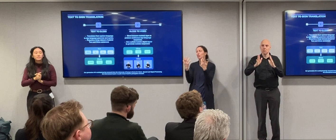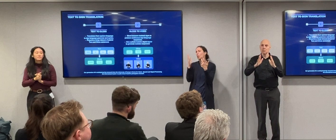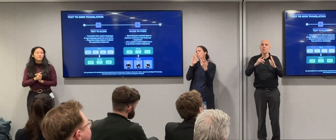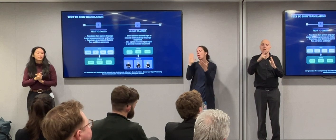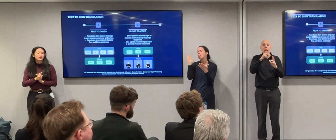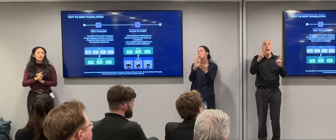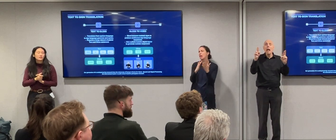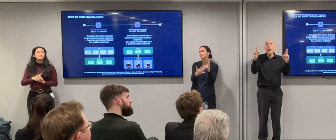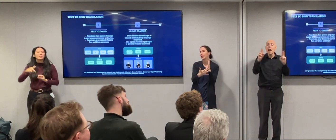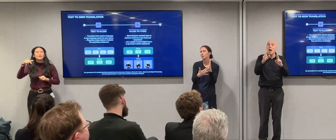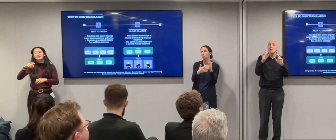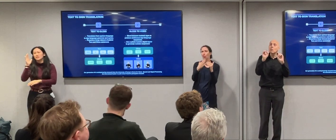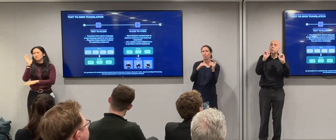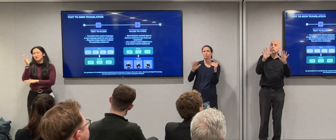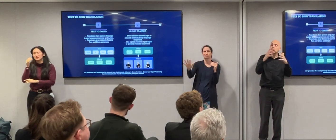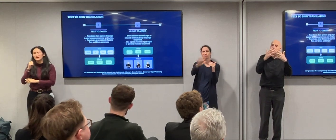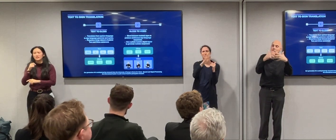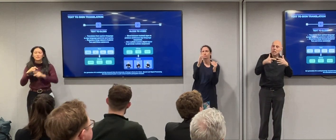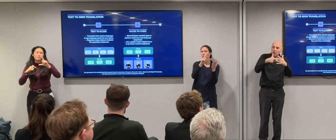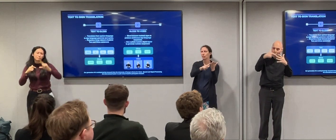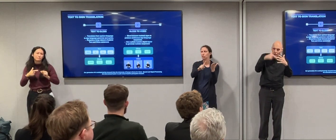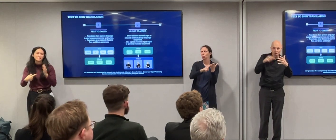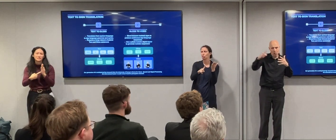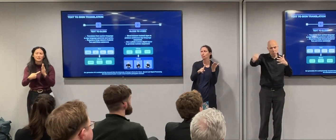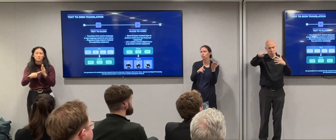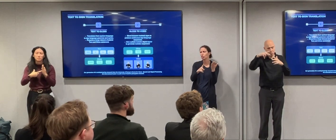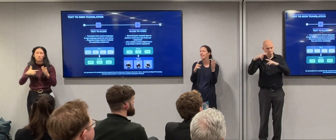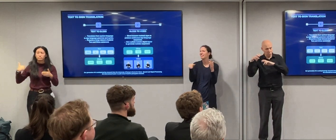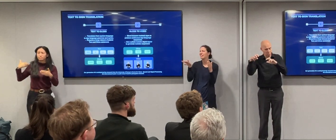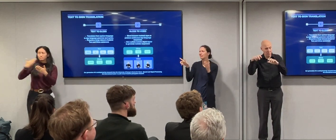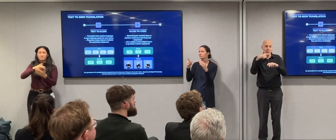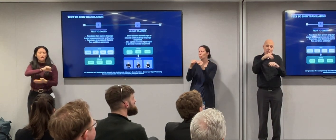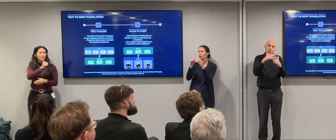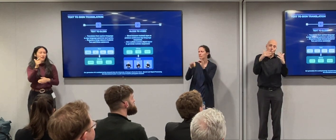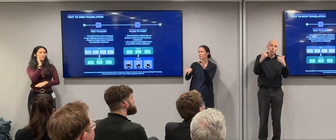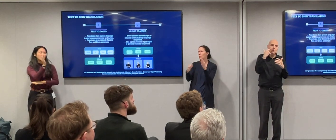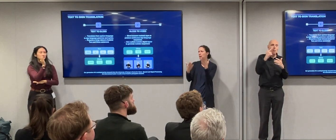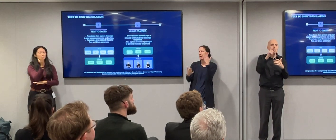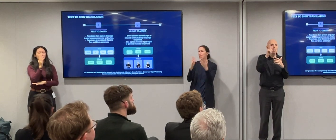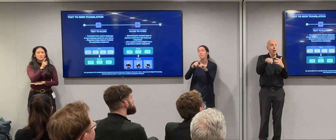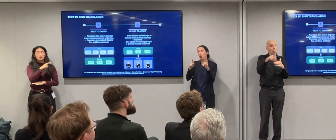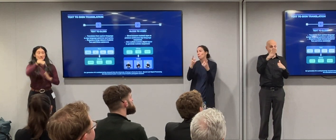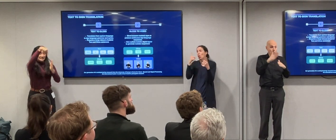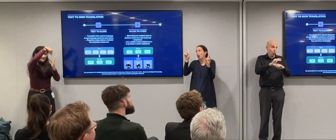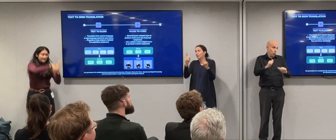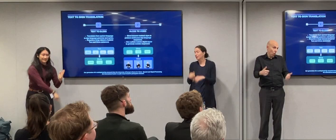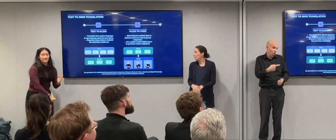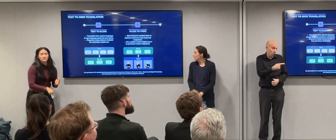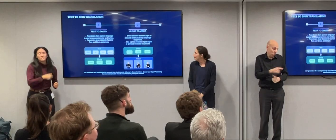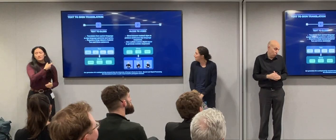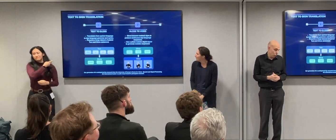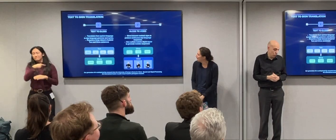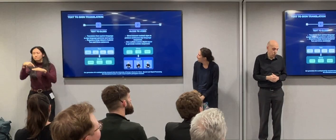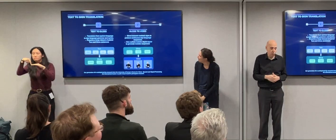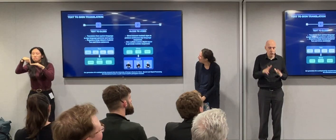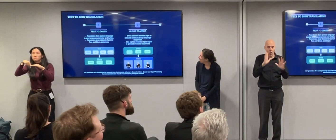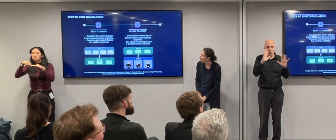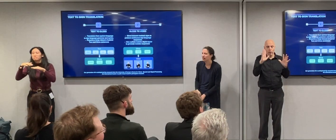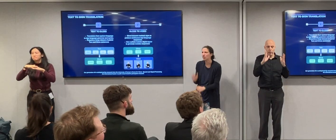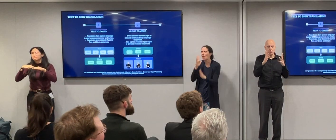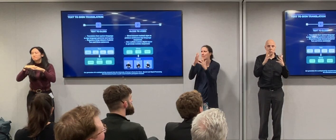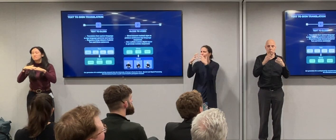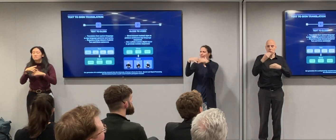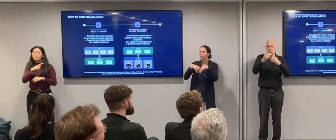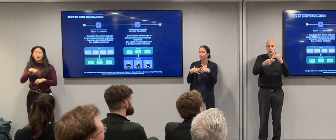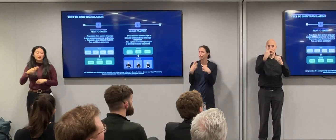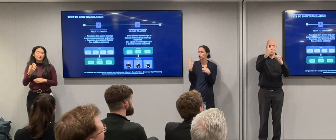less technical than a lot of the research stuff that's happened here. Maybe it's a bit more simple, but it really works really well. So let me kind of break it down into 2